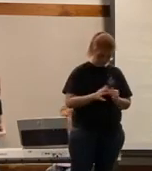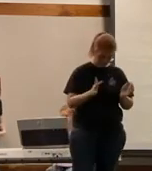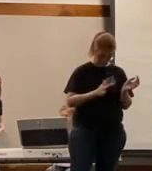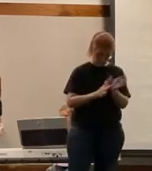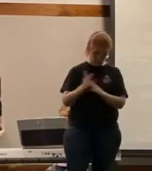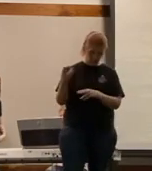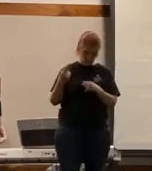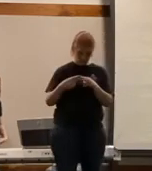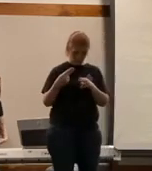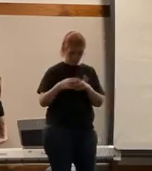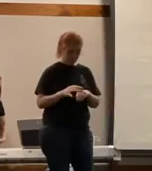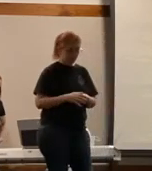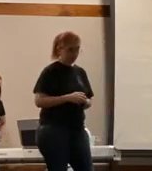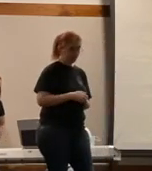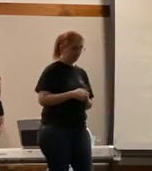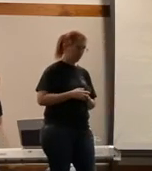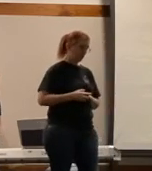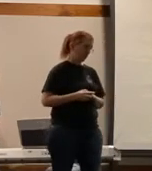Jesus' name.